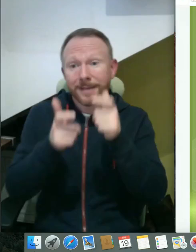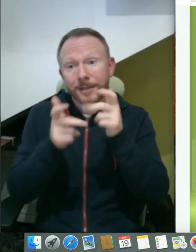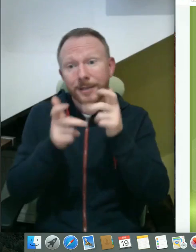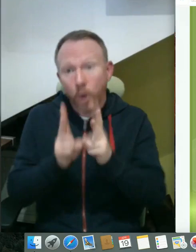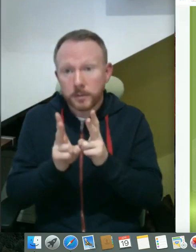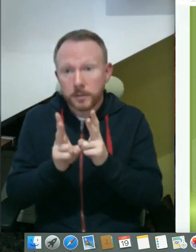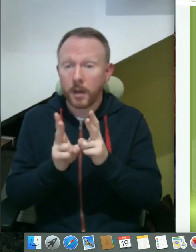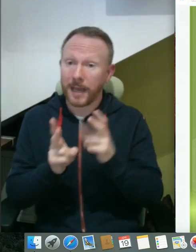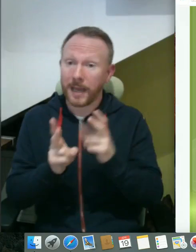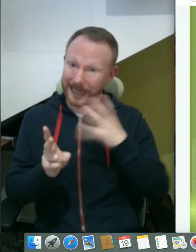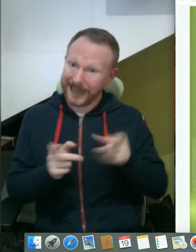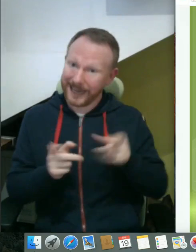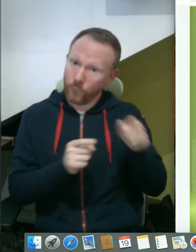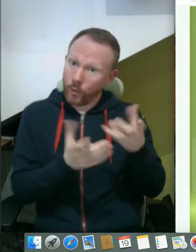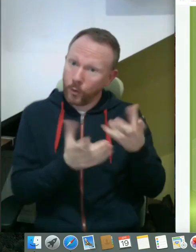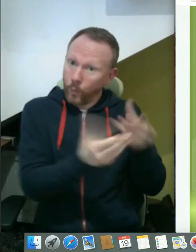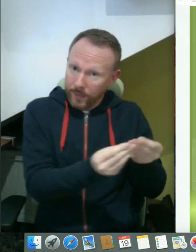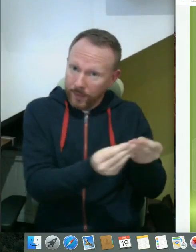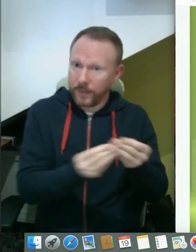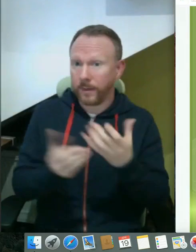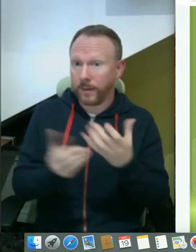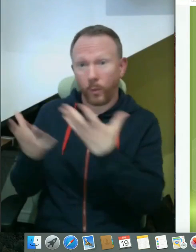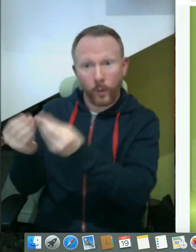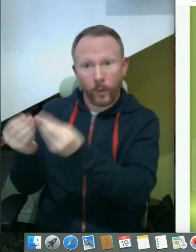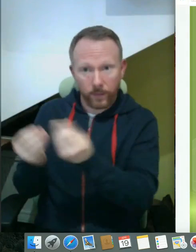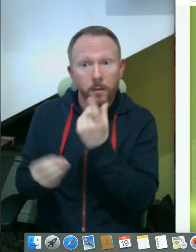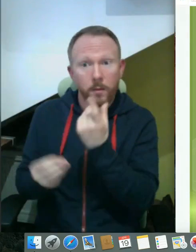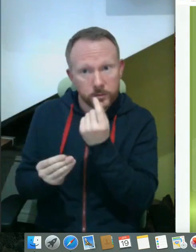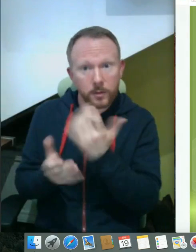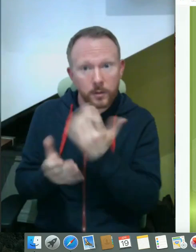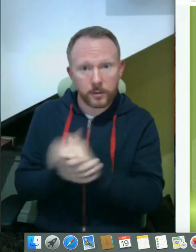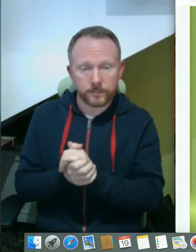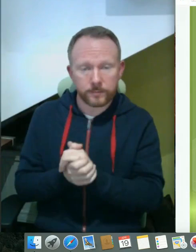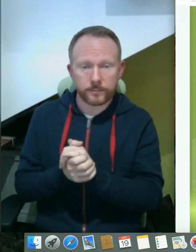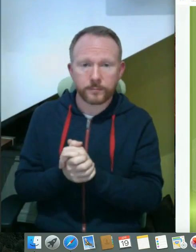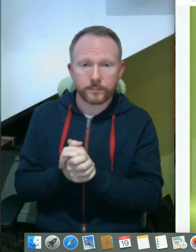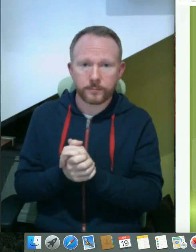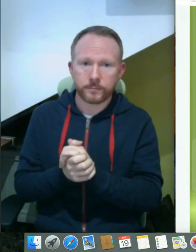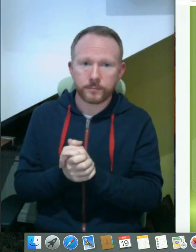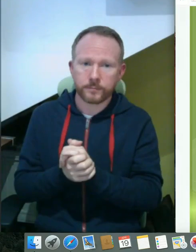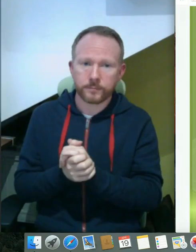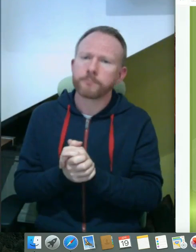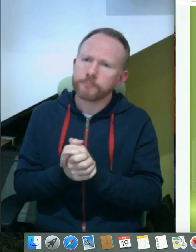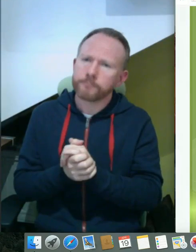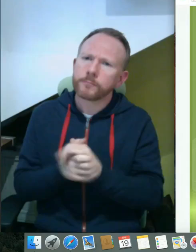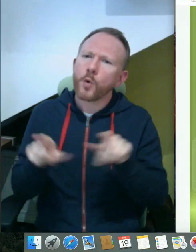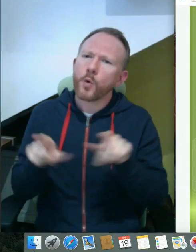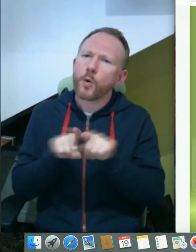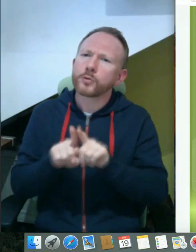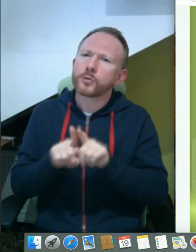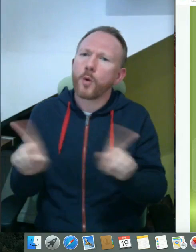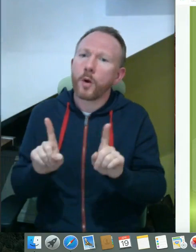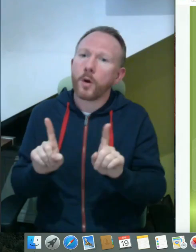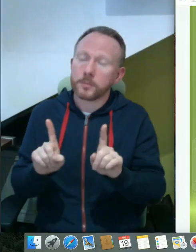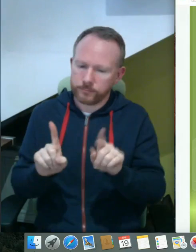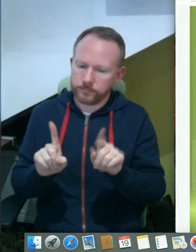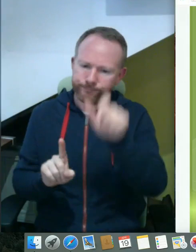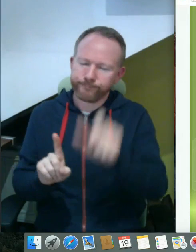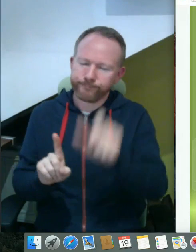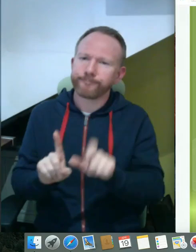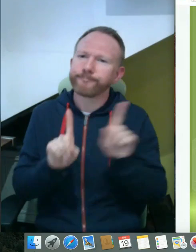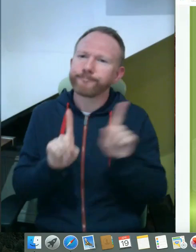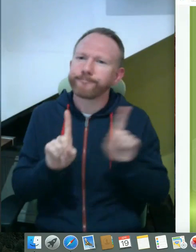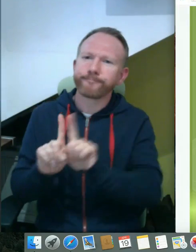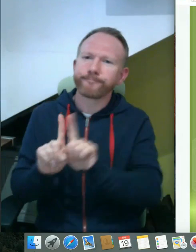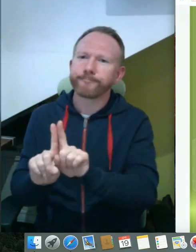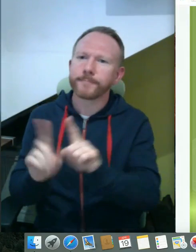and also whether an intermediary has been involved within the case, either